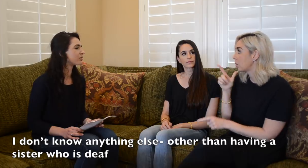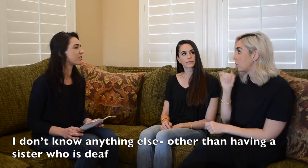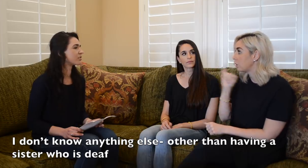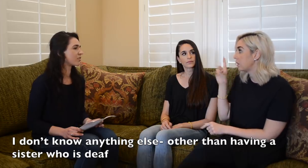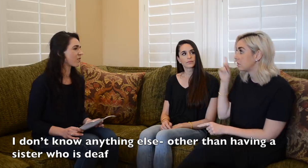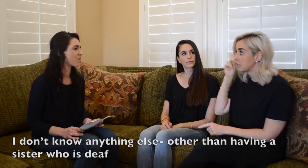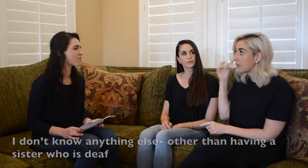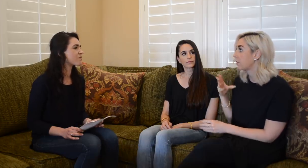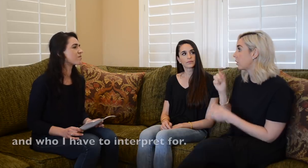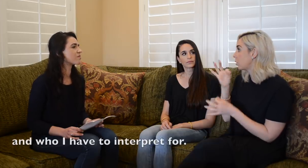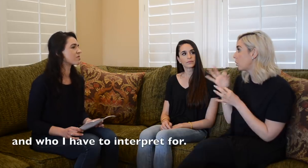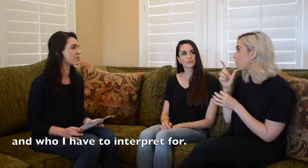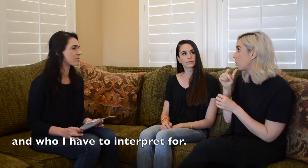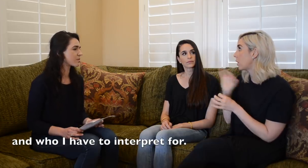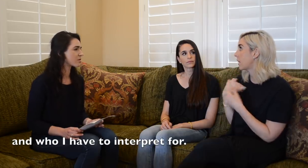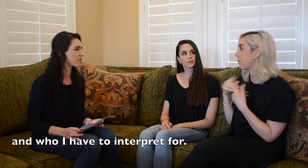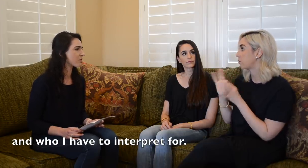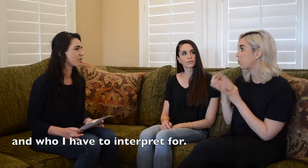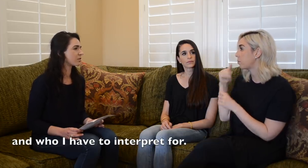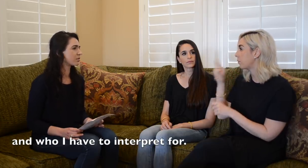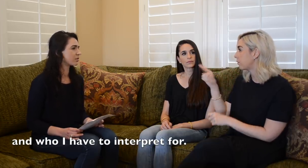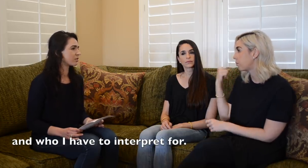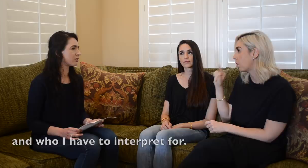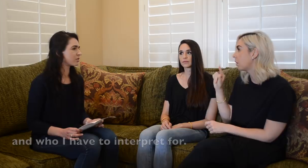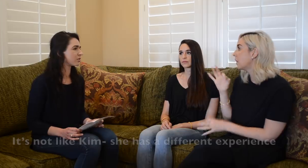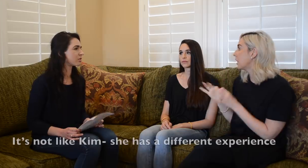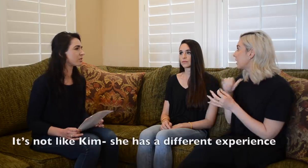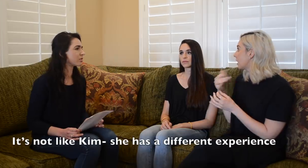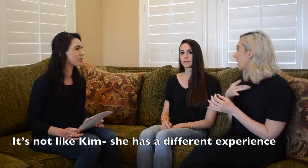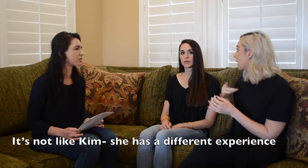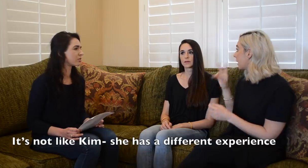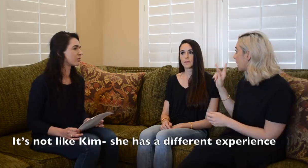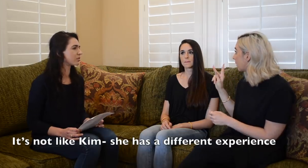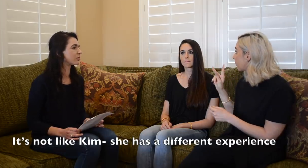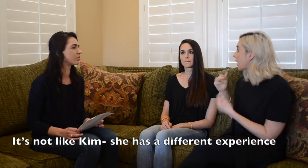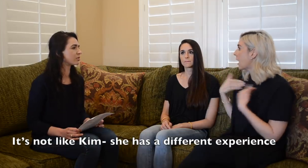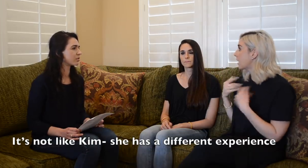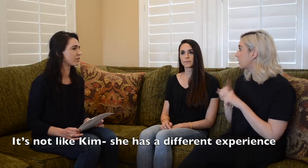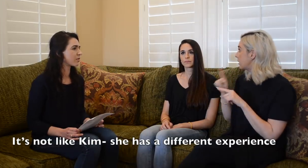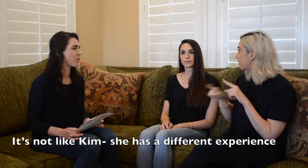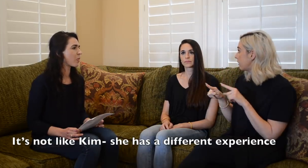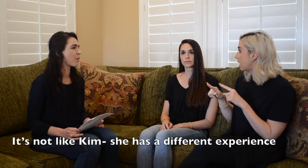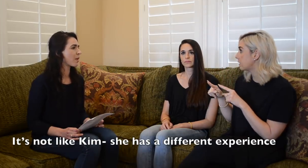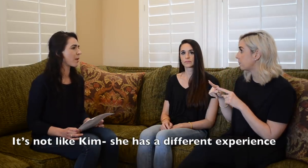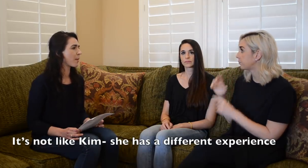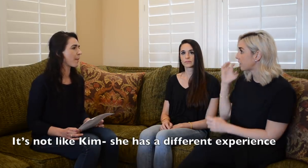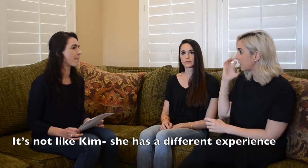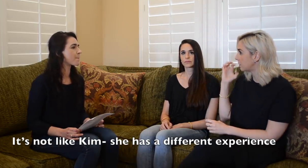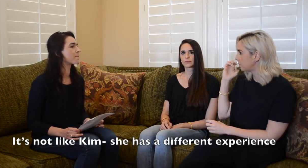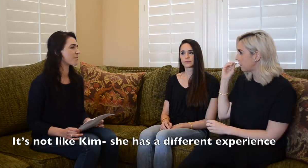who is deaf and who I have to interpret for. It's not like Kim has a different